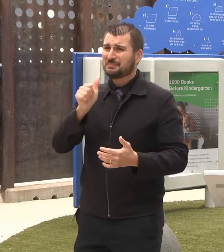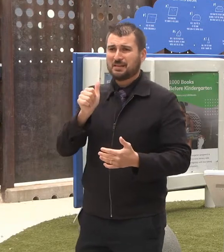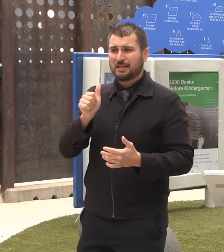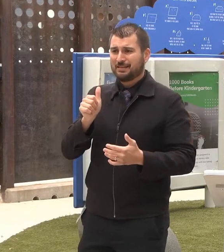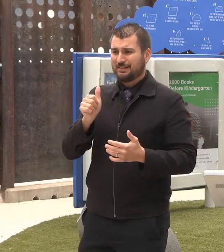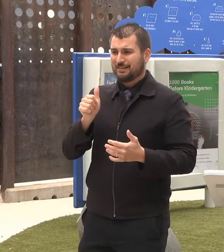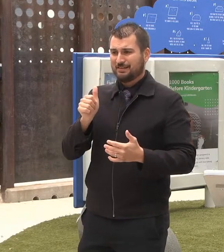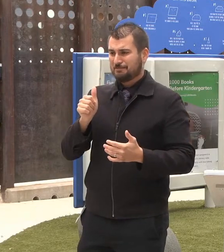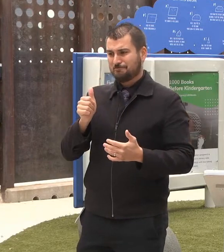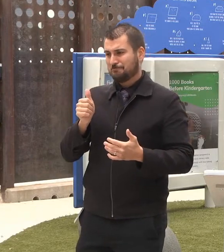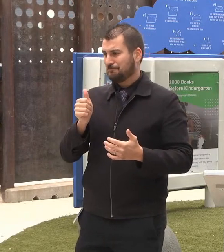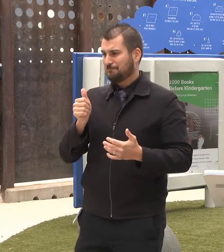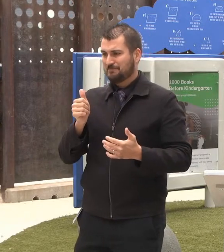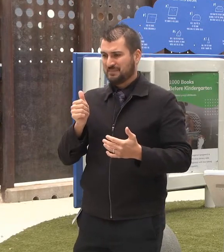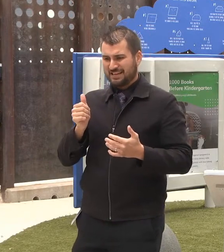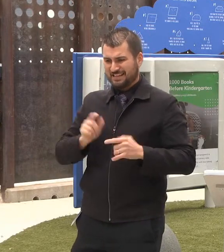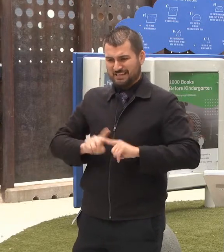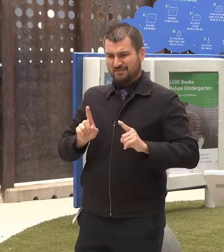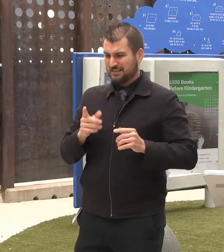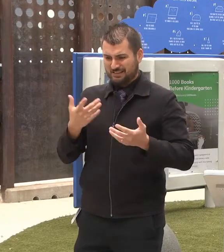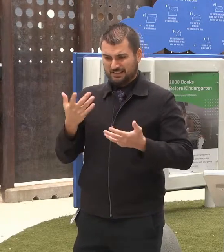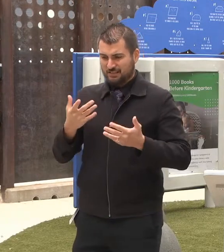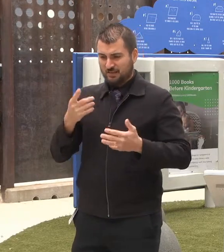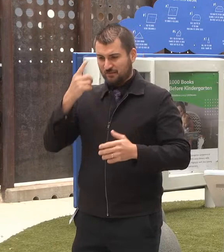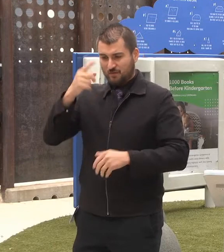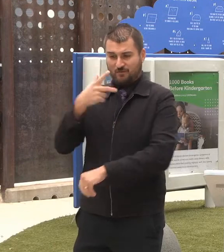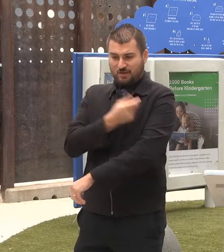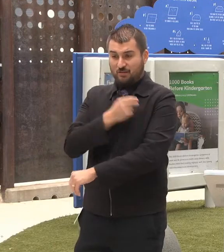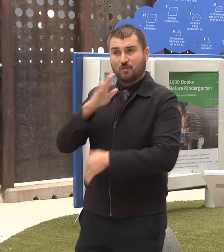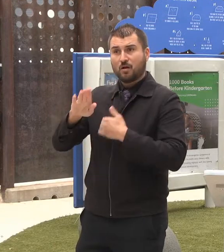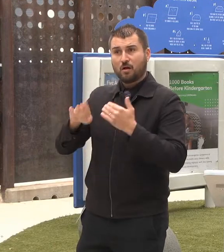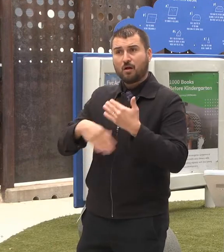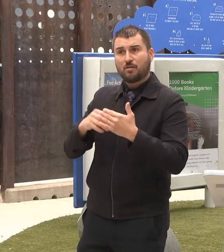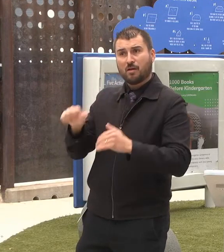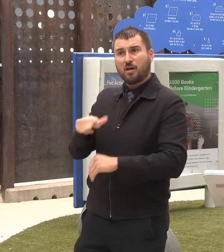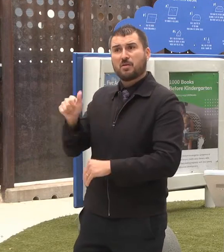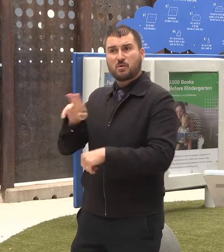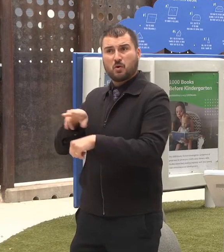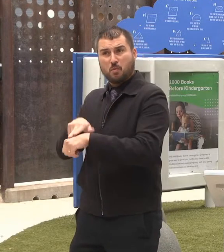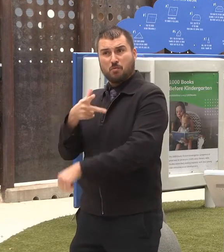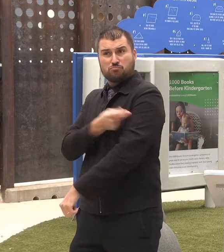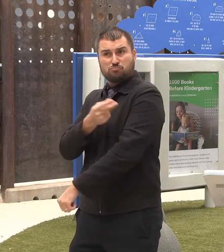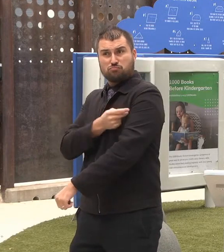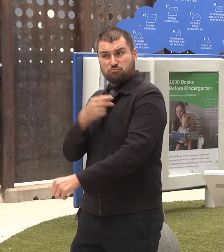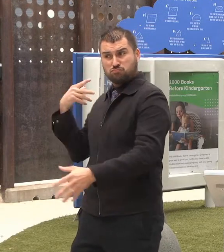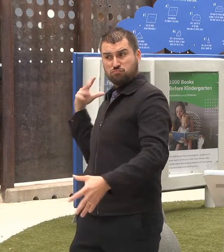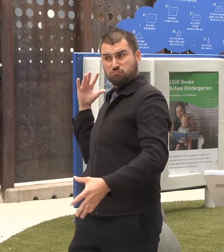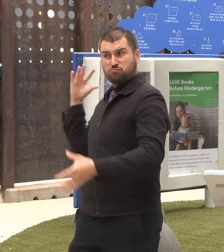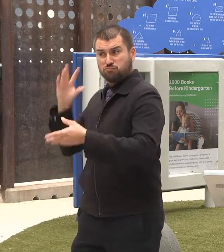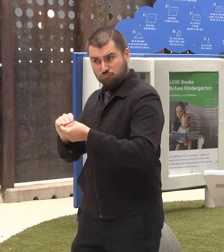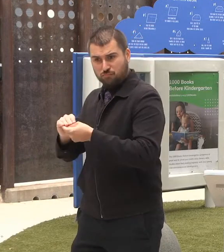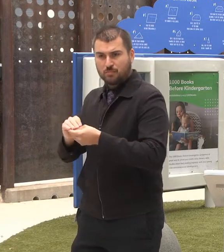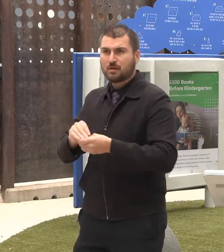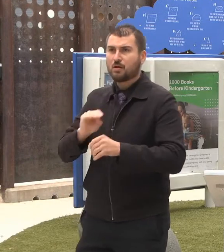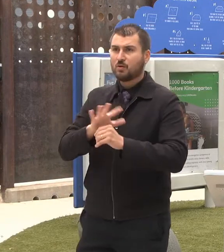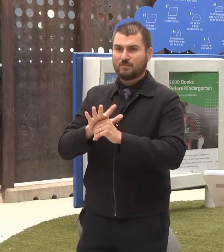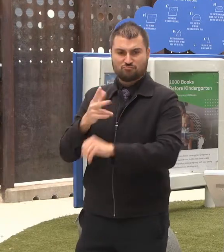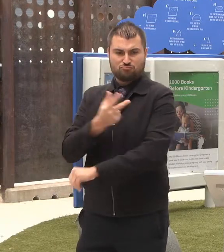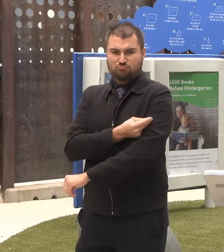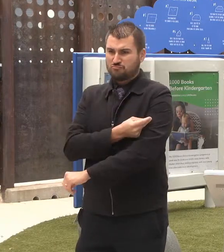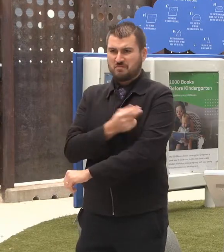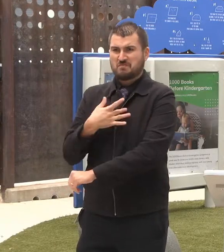difference, I guess, when we got them vaccinated for all their normal shots. So we approach this the same way. I